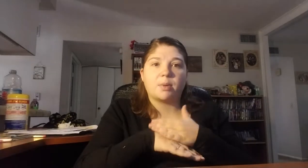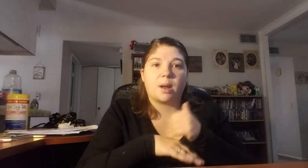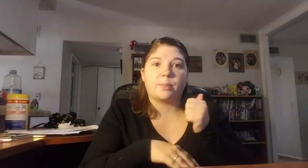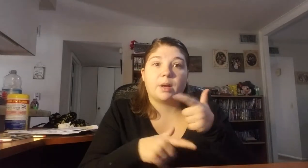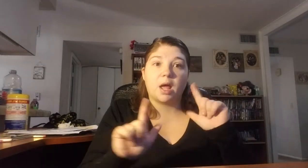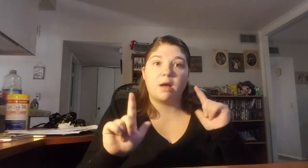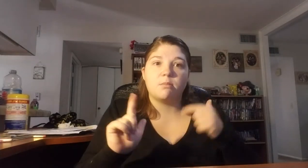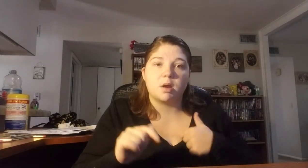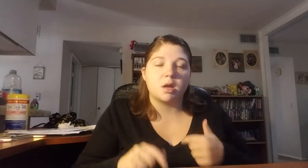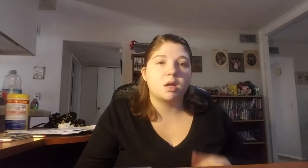laptop let me.